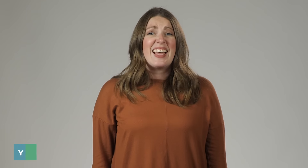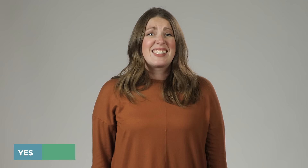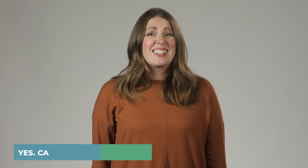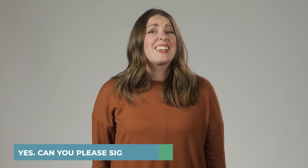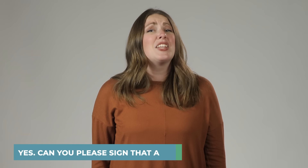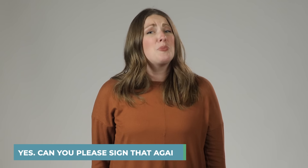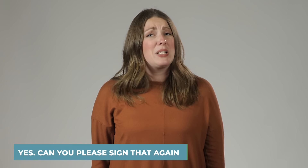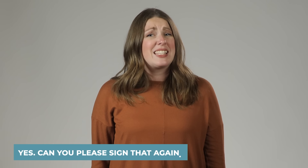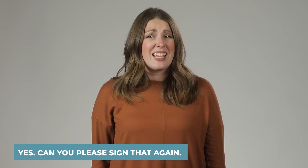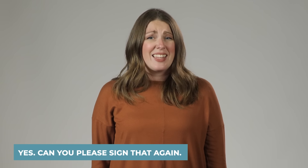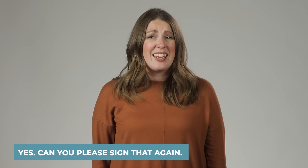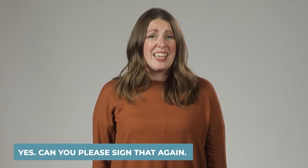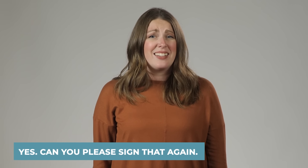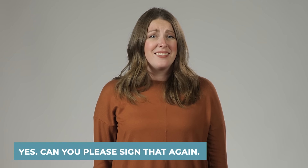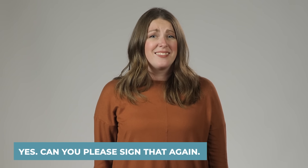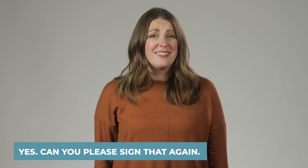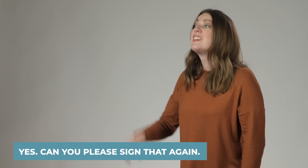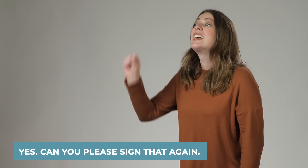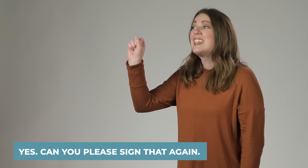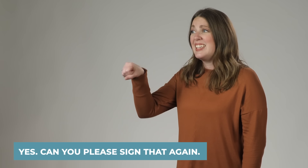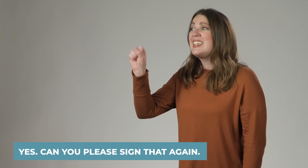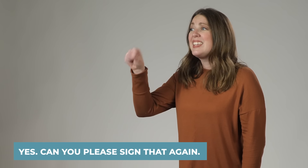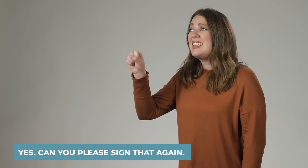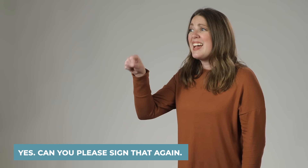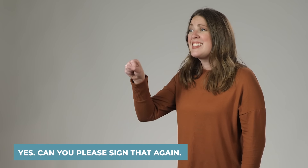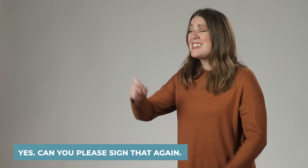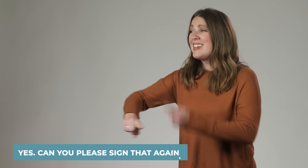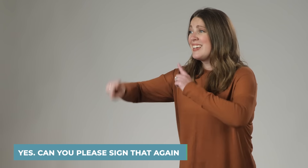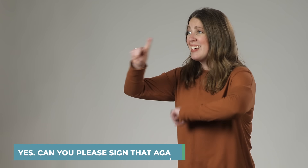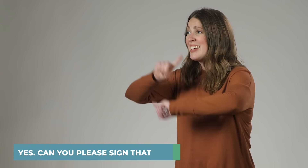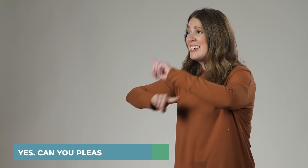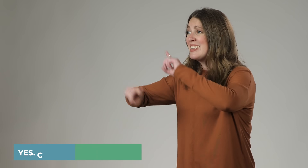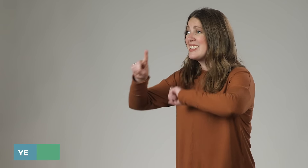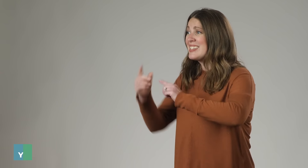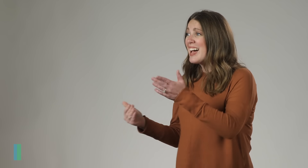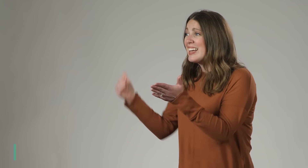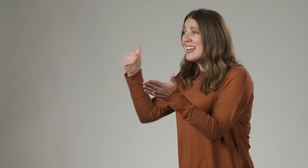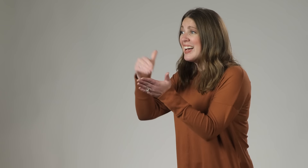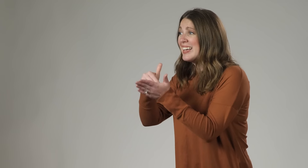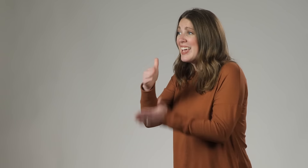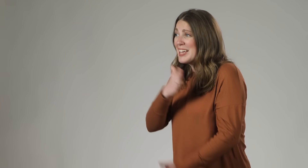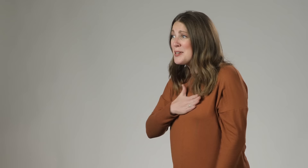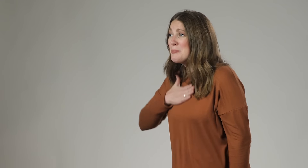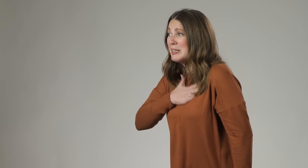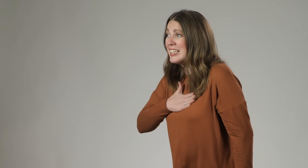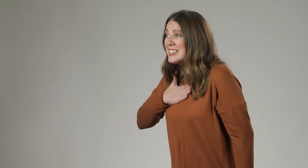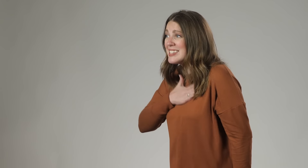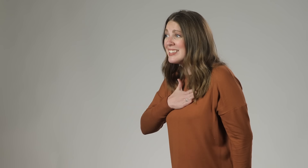Yes, can you please sign that again? Yes. Sign again, please.